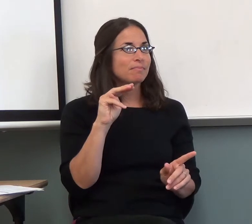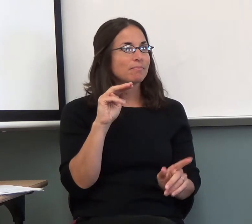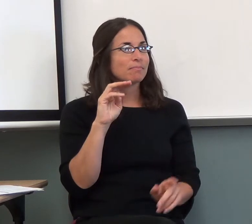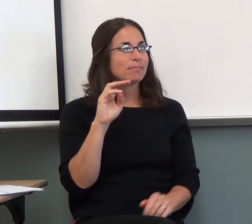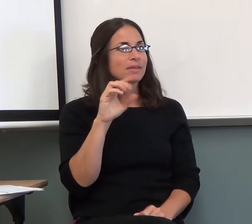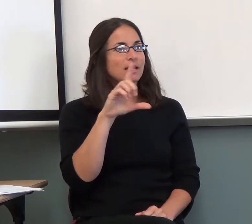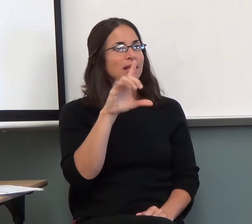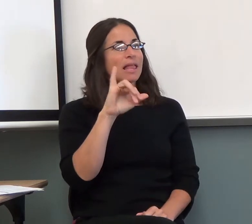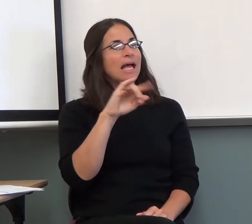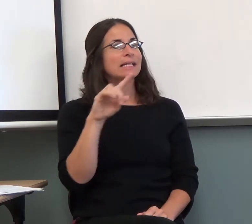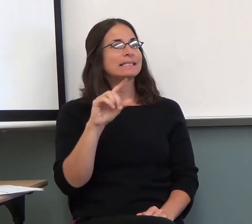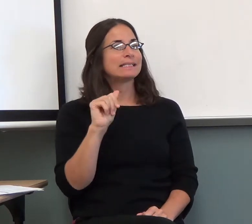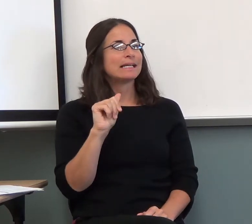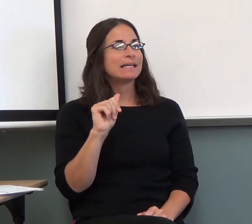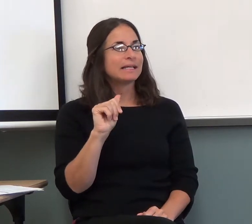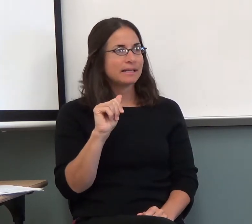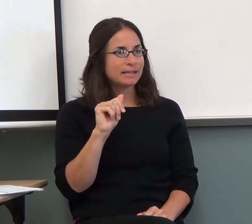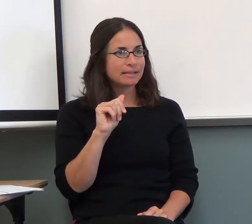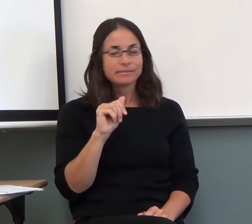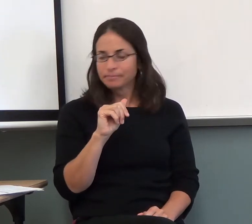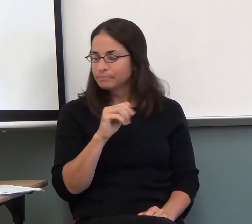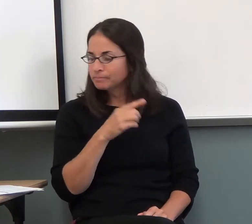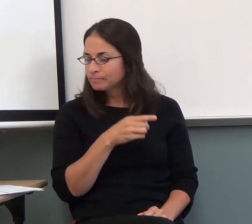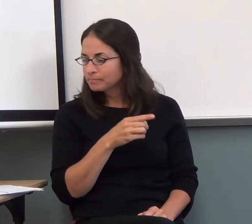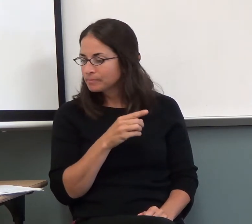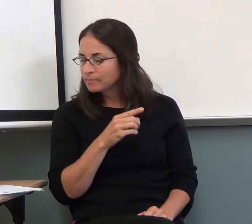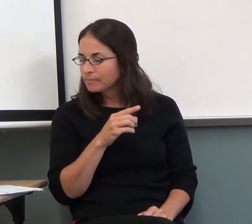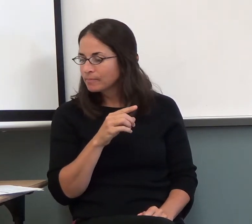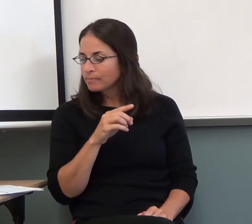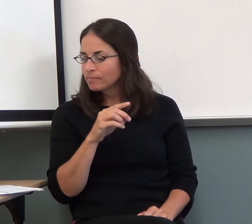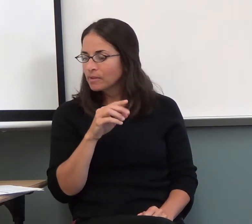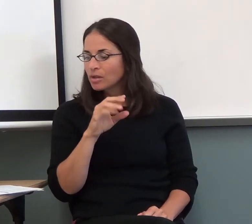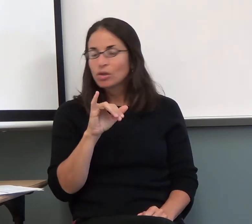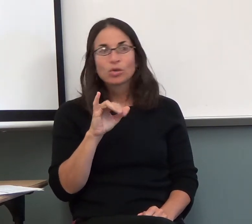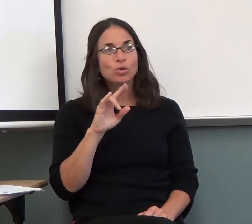Liza, that's right. I'm sorry, Melissa. The Yukon Territory is located in the